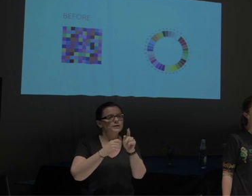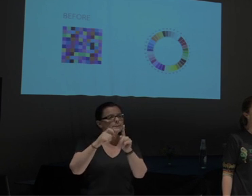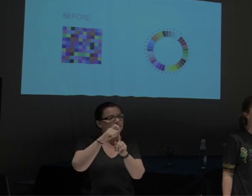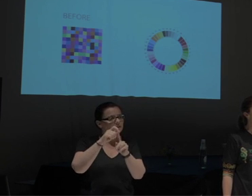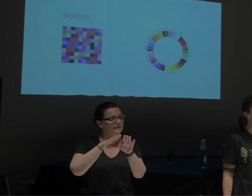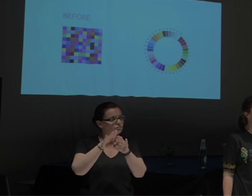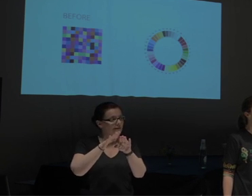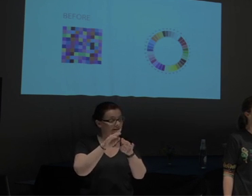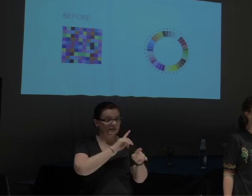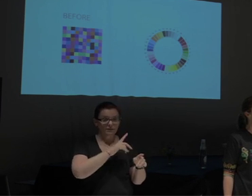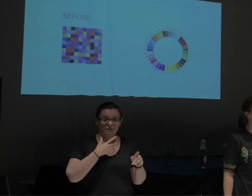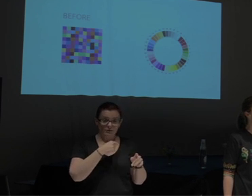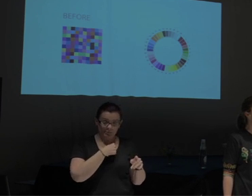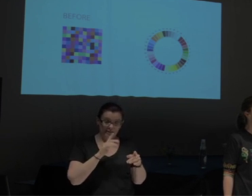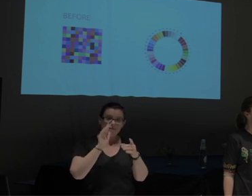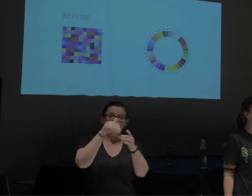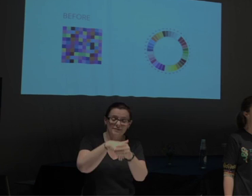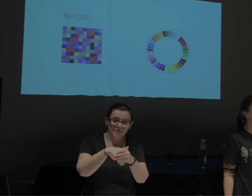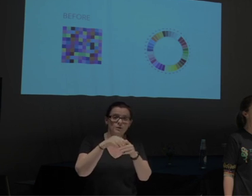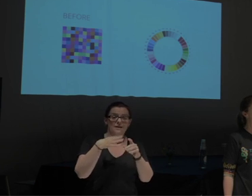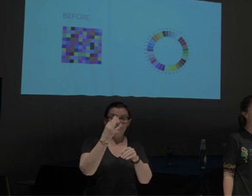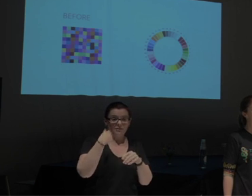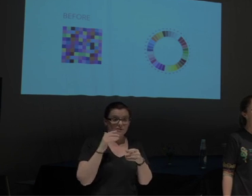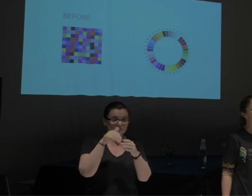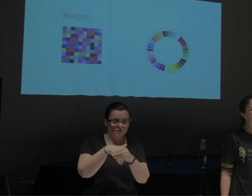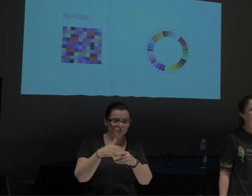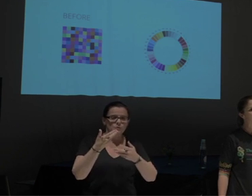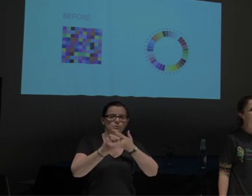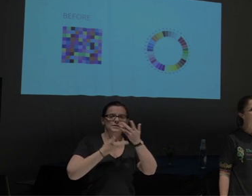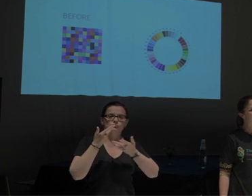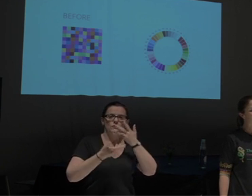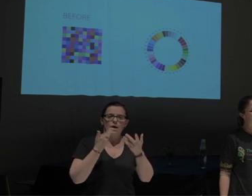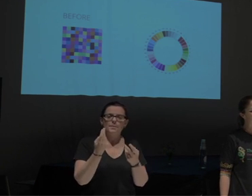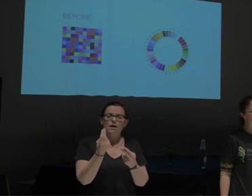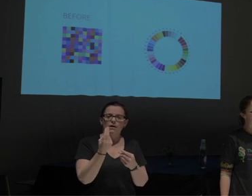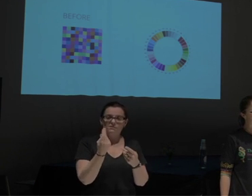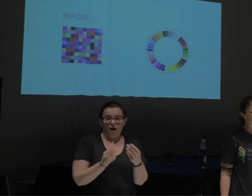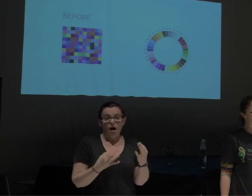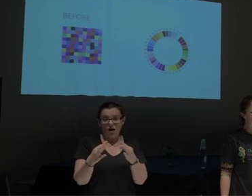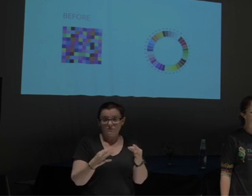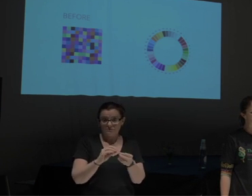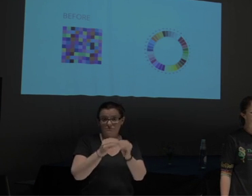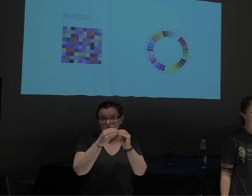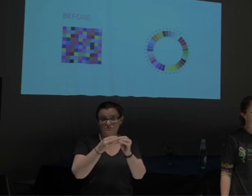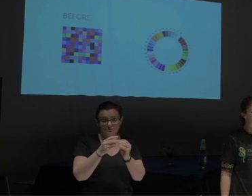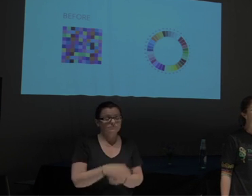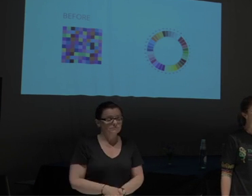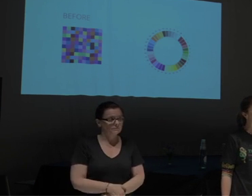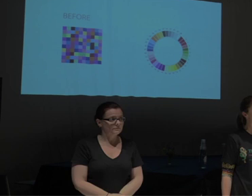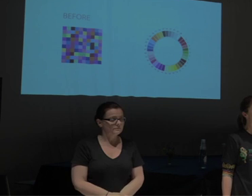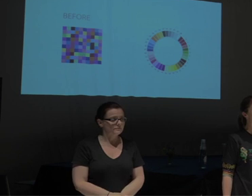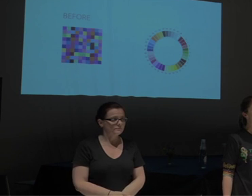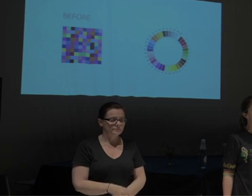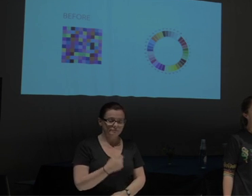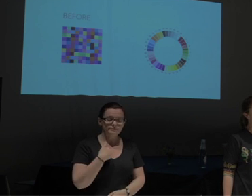new course to train GPs how to prescribe the arts. And so I